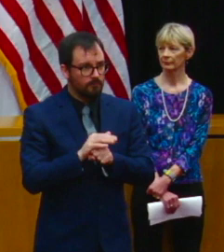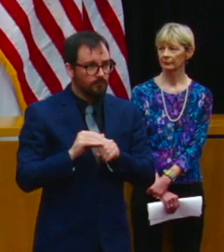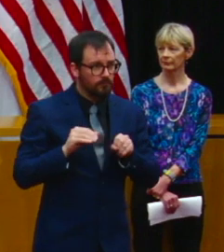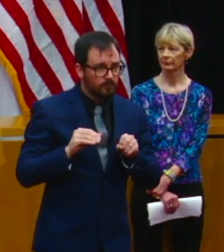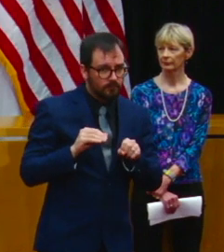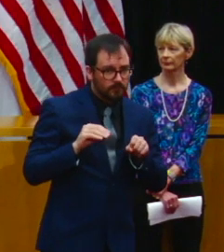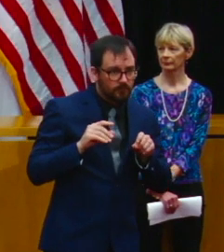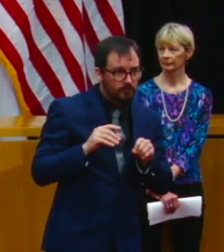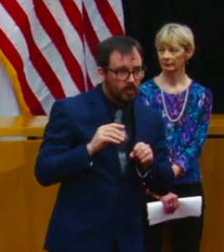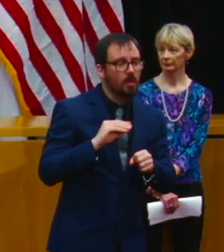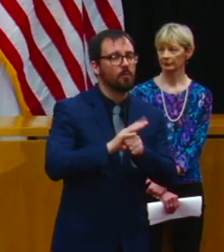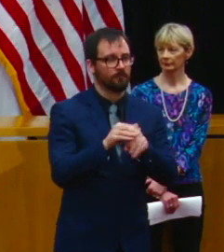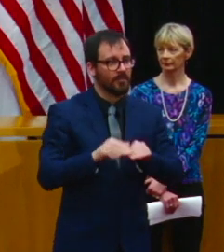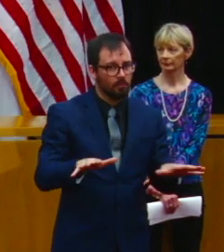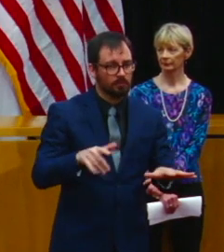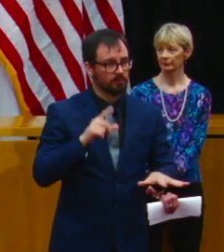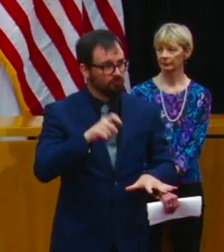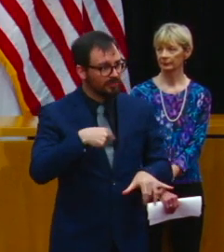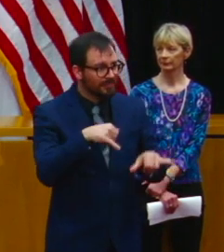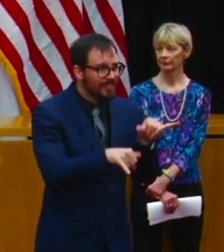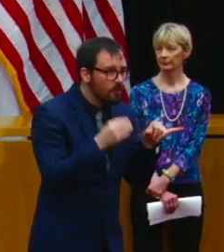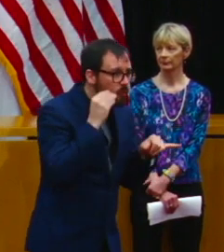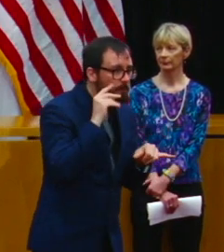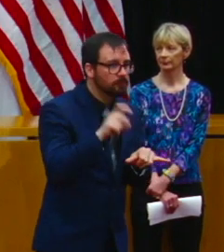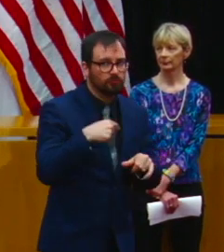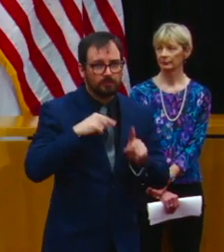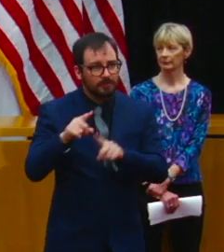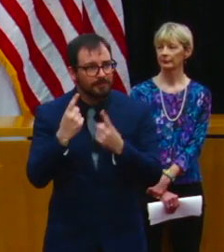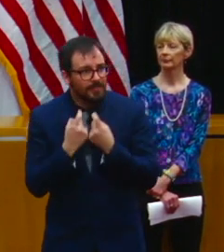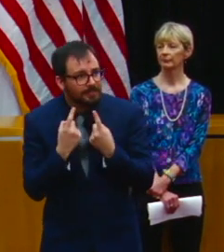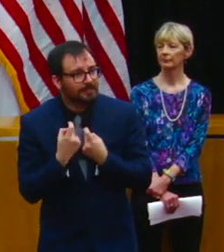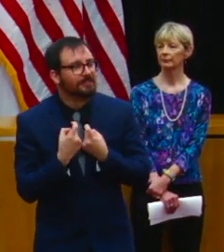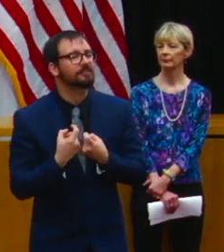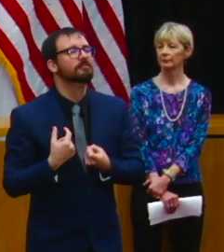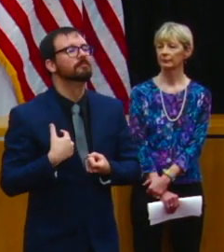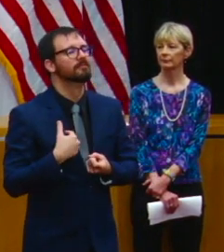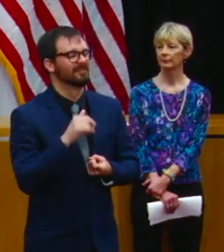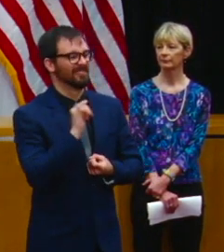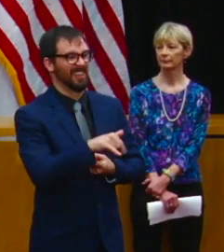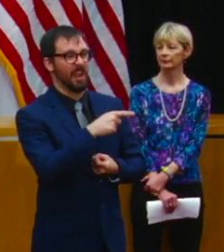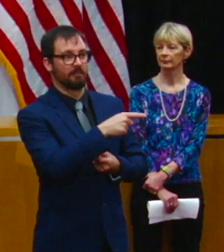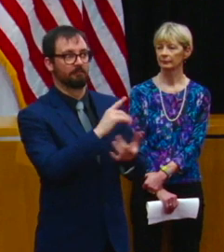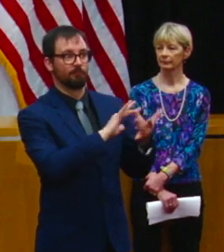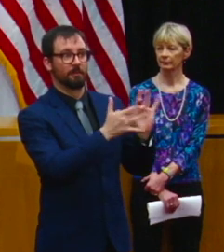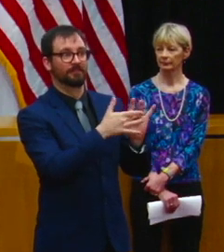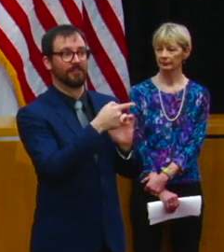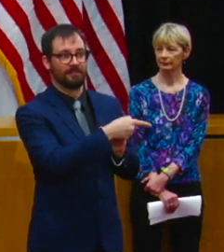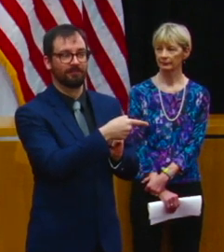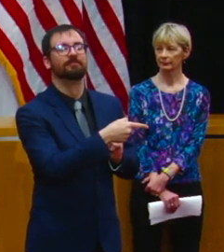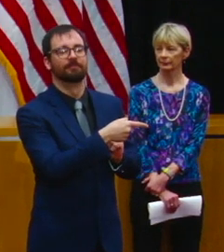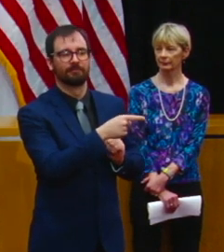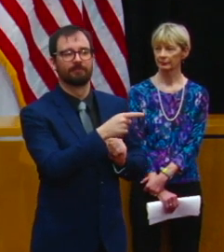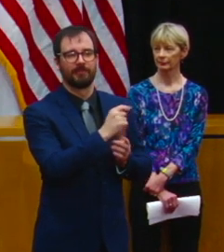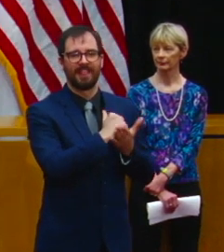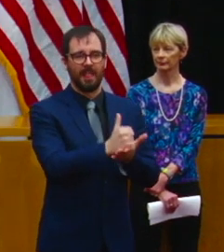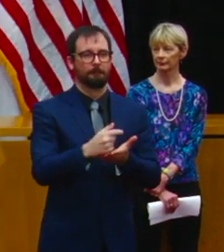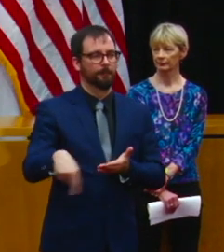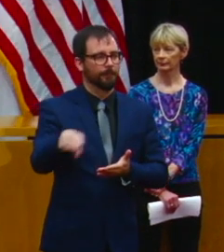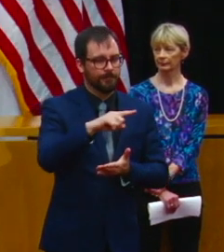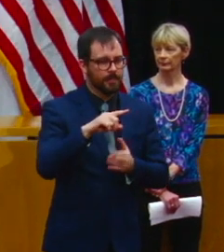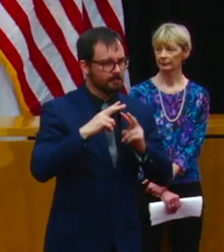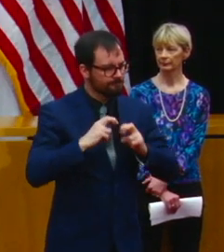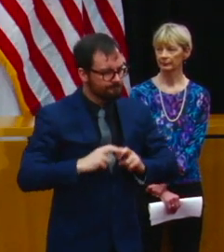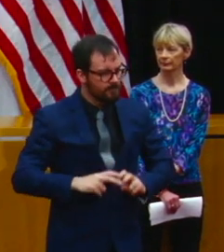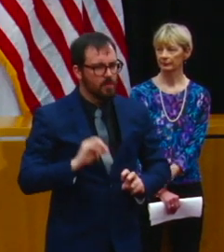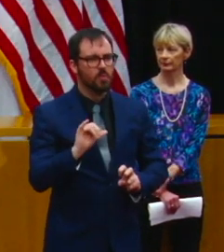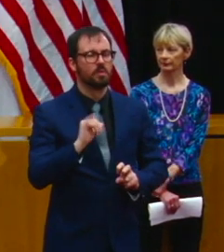the latest Department of Public Health and CDC guidelines to help residents understand the risk related to the disease and what to do next. You